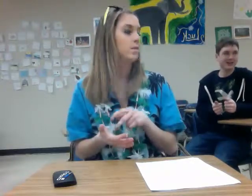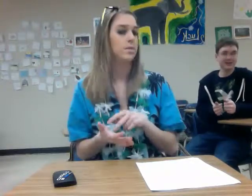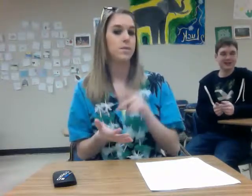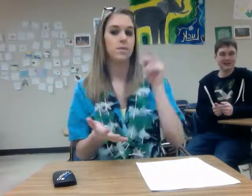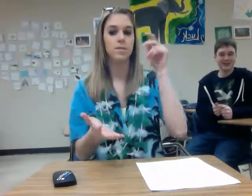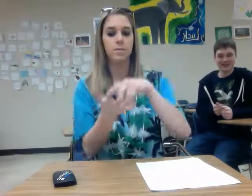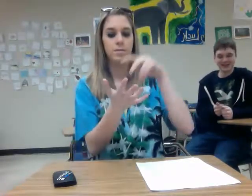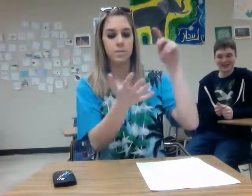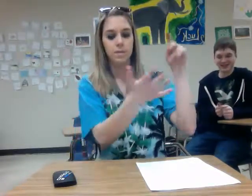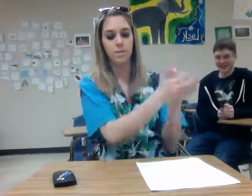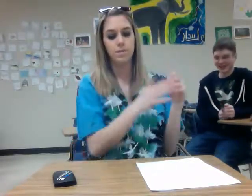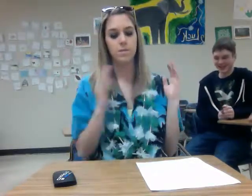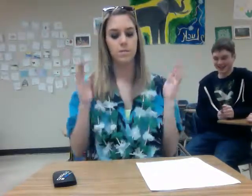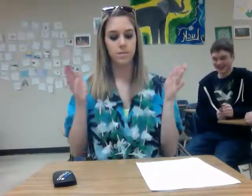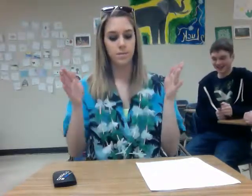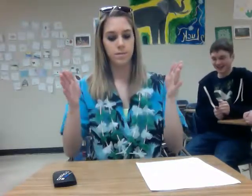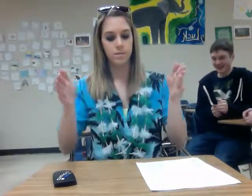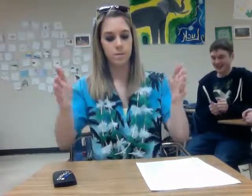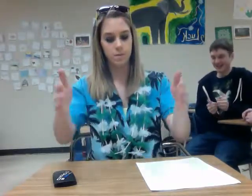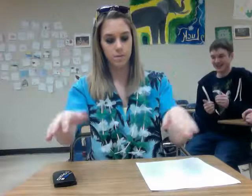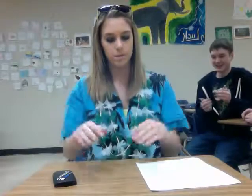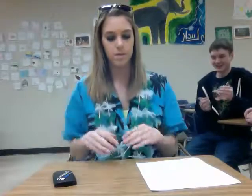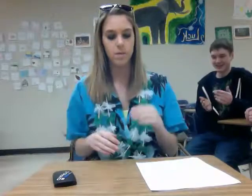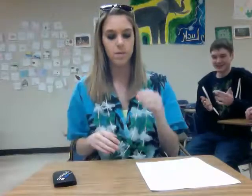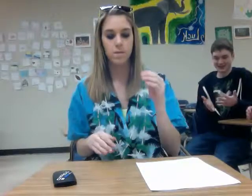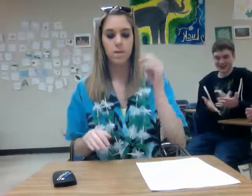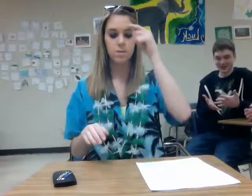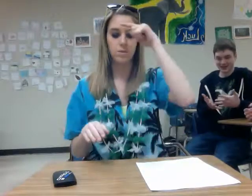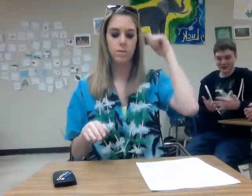up and down the boulevard shadows